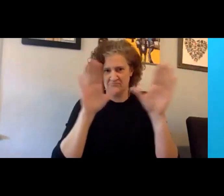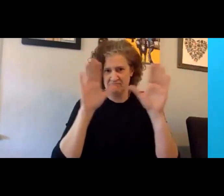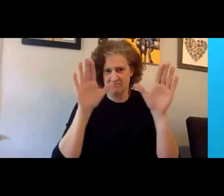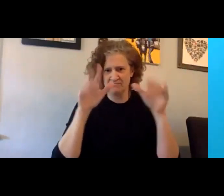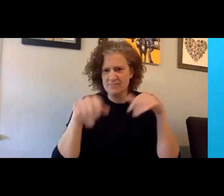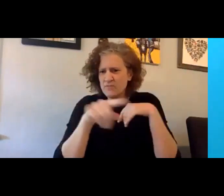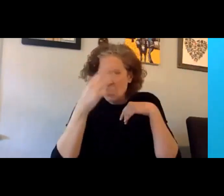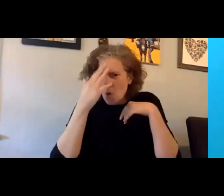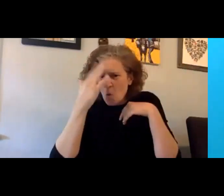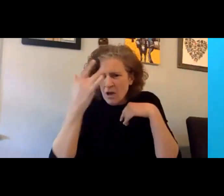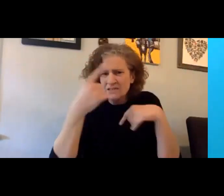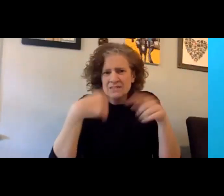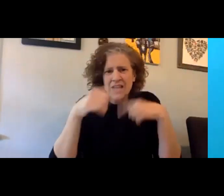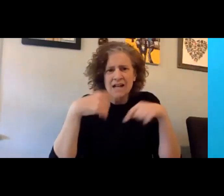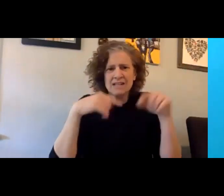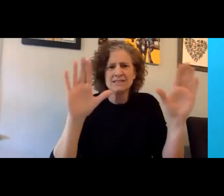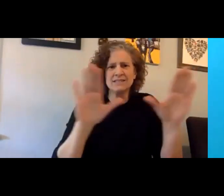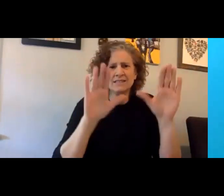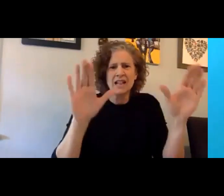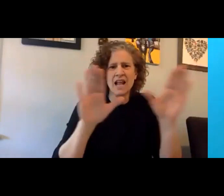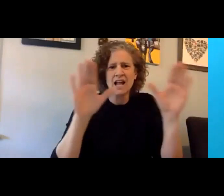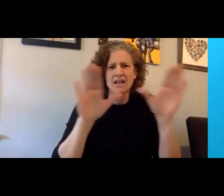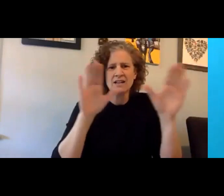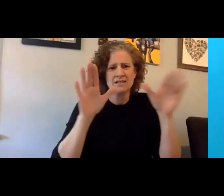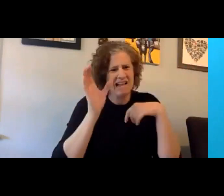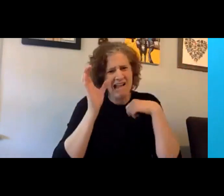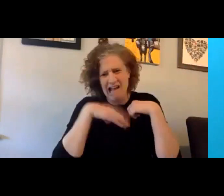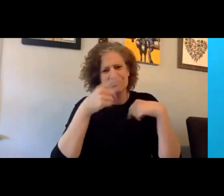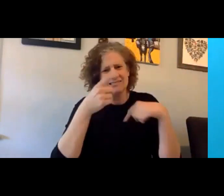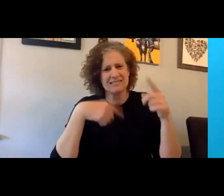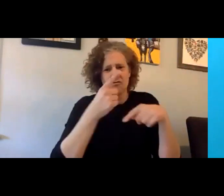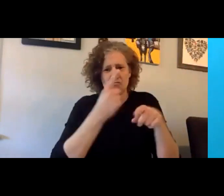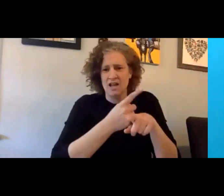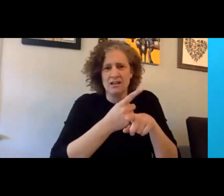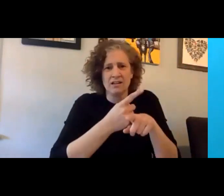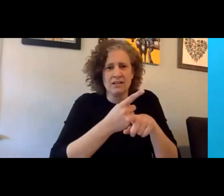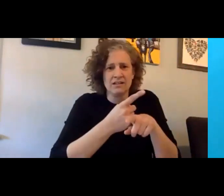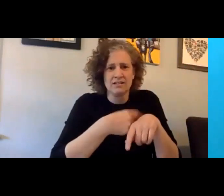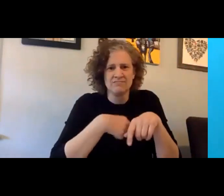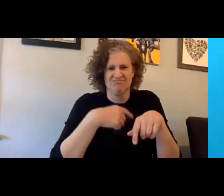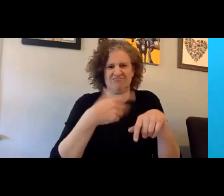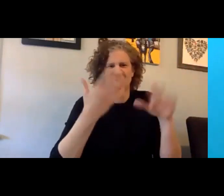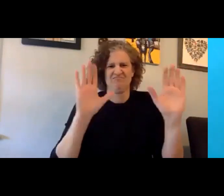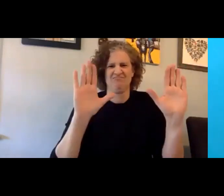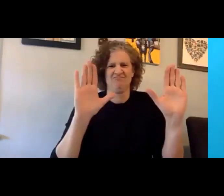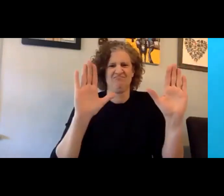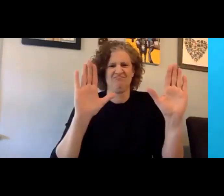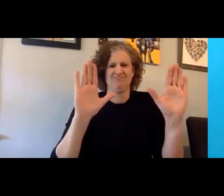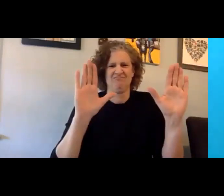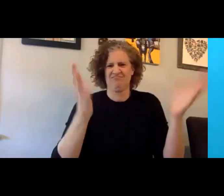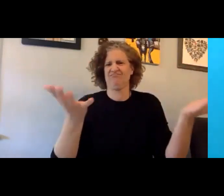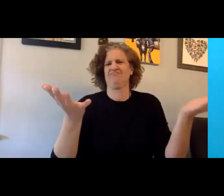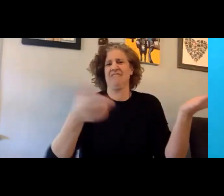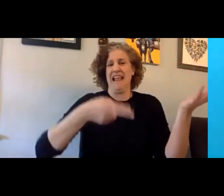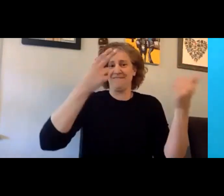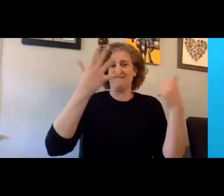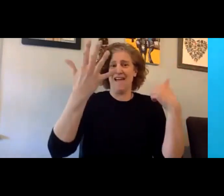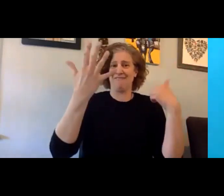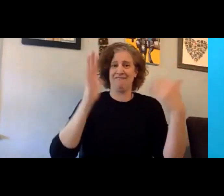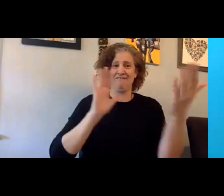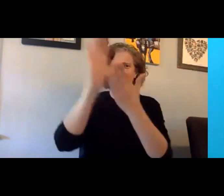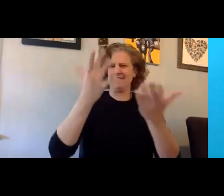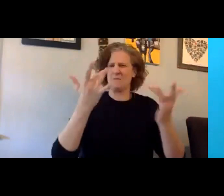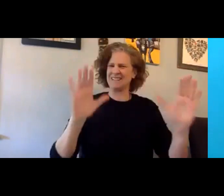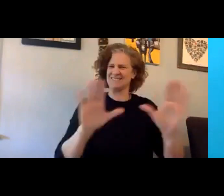with Sunday. Looks like this, Sunday. Do you guys know why this is the sign for Sunday? It's a very odd sign, right?